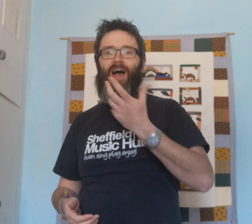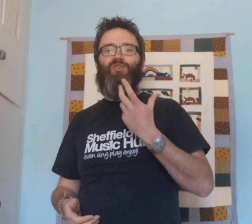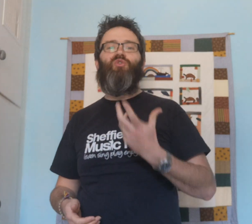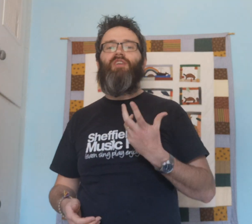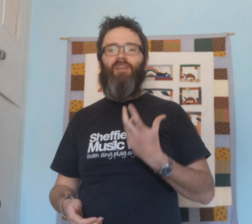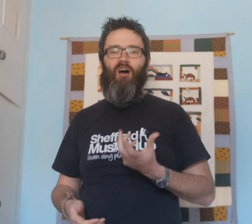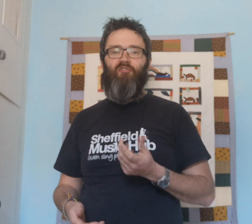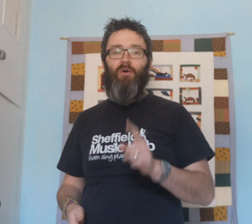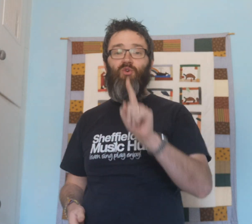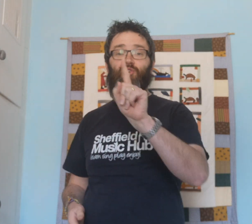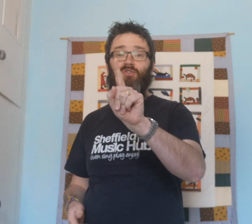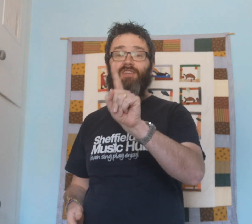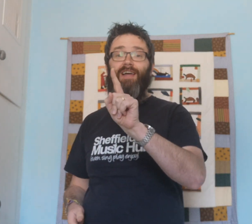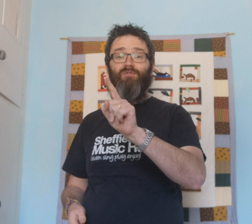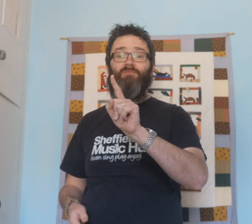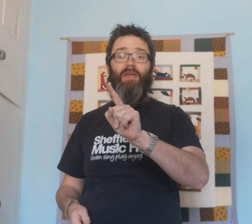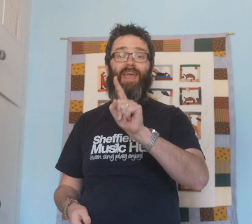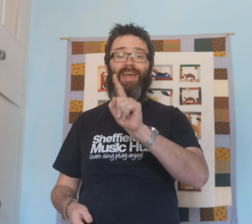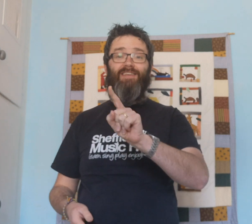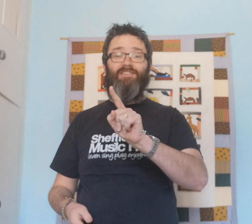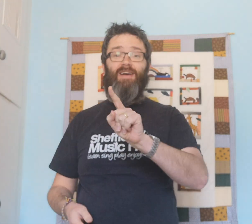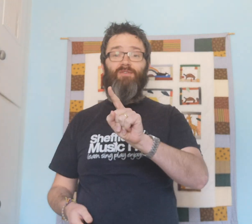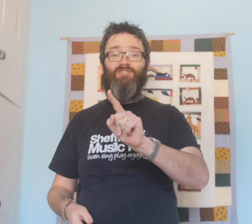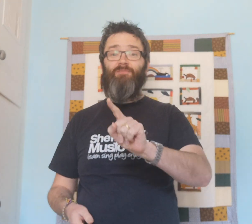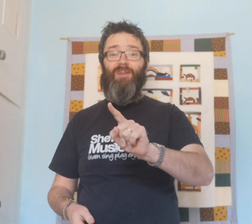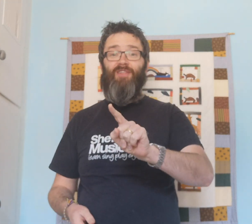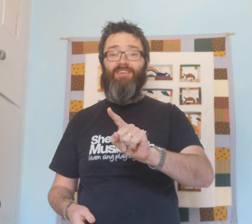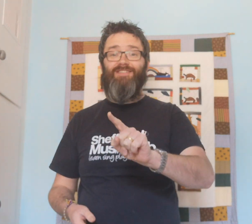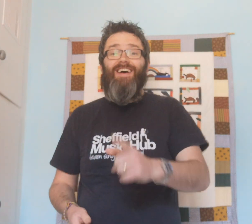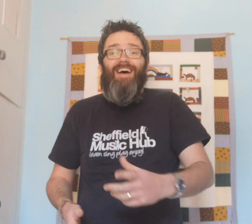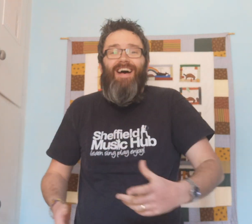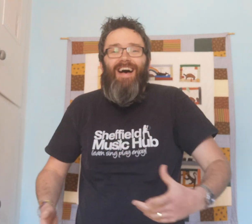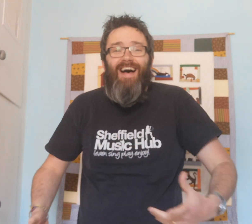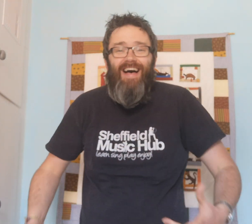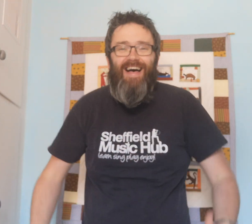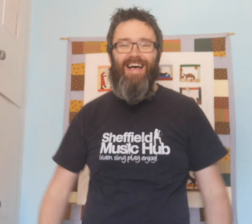you're going to laugh, but you're not allowed to make any sound. Something like this.